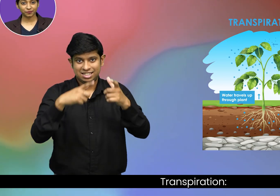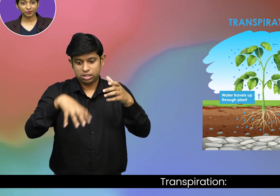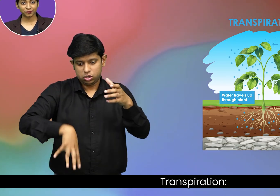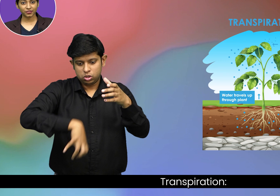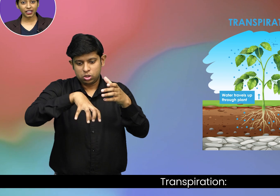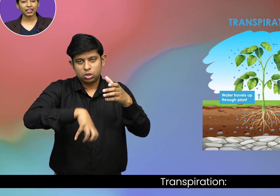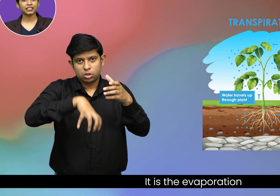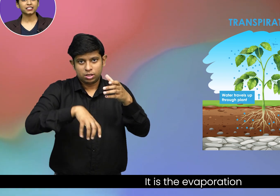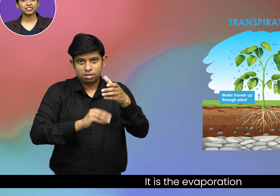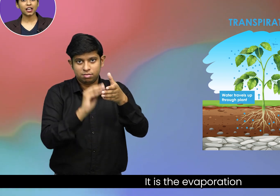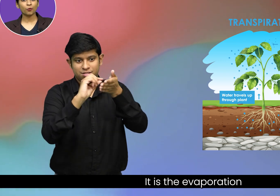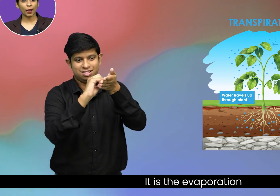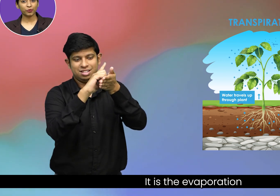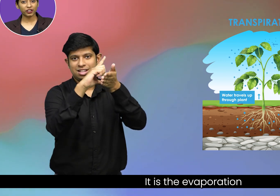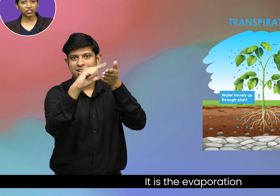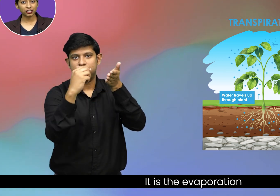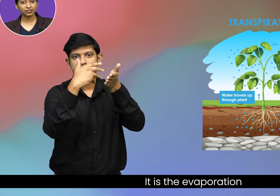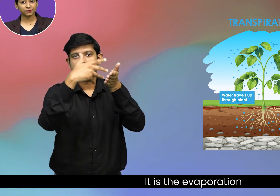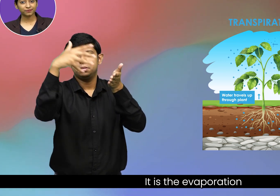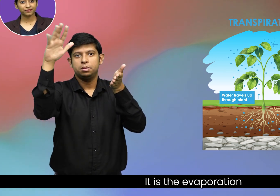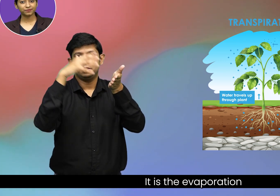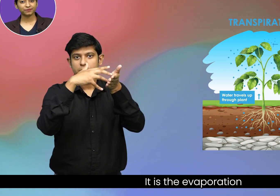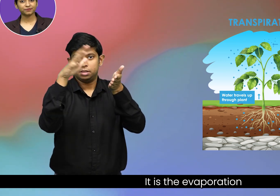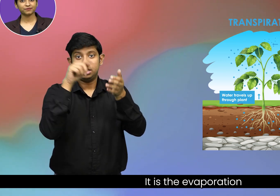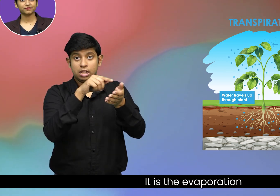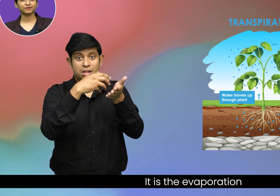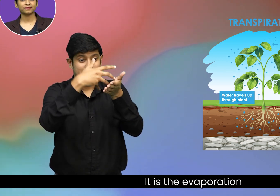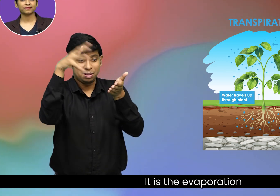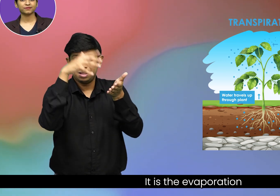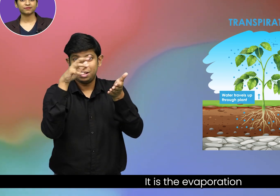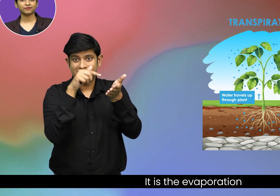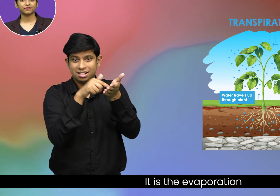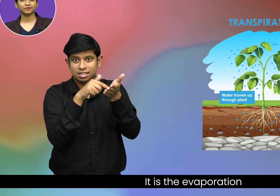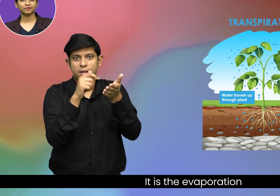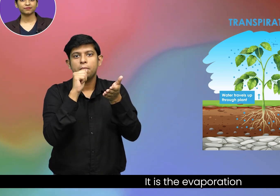Transpiration. It is the evaporation